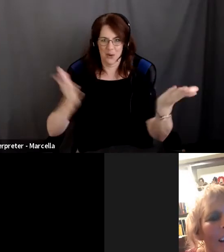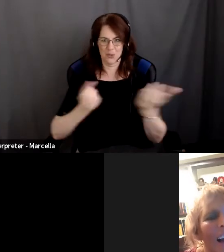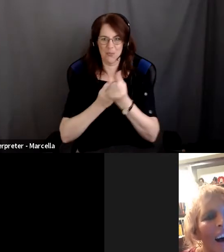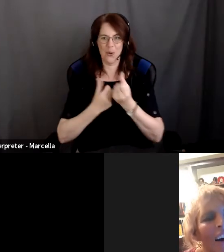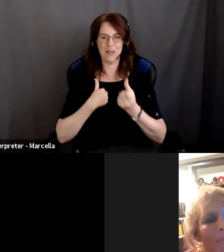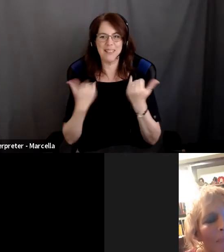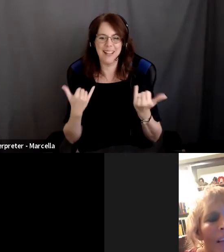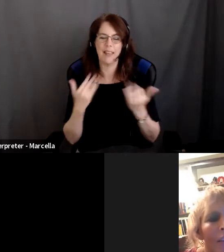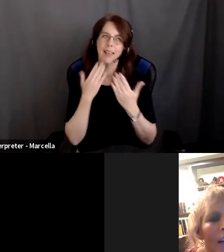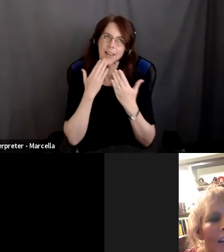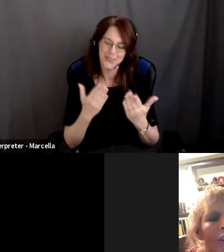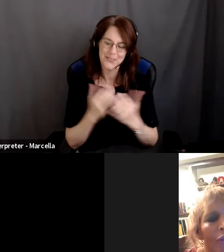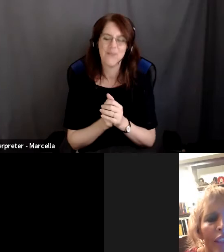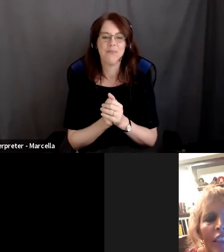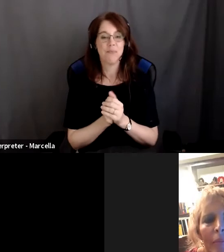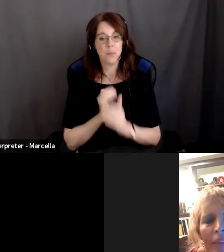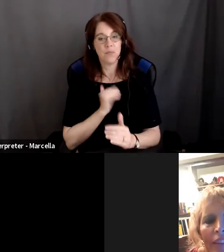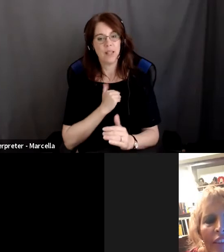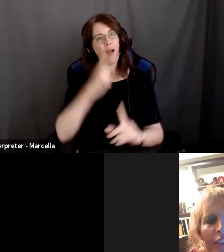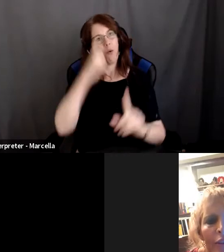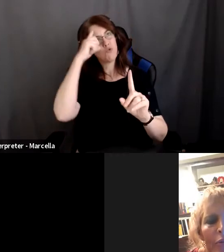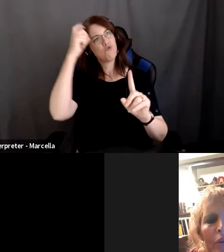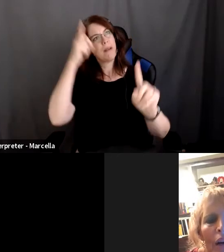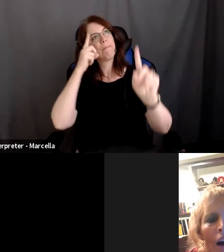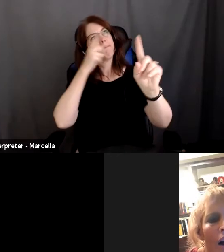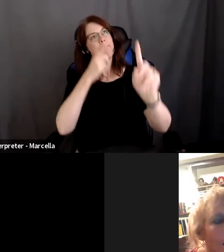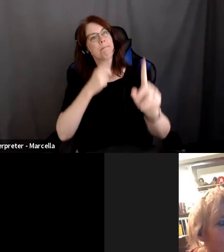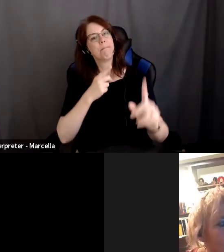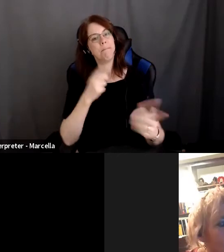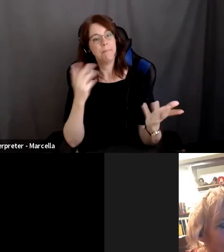you. Our dream is to